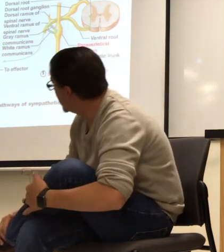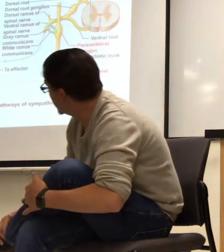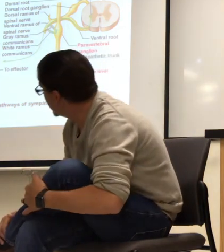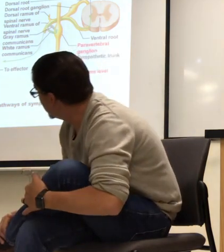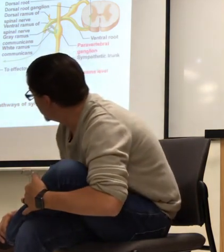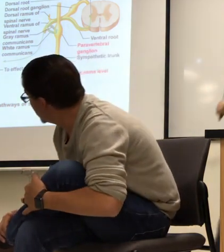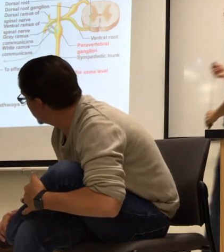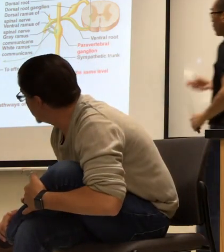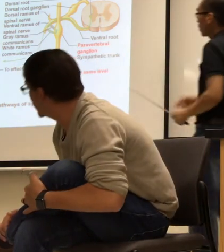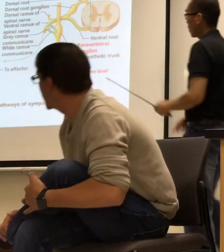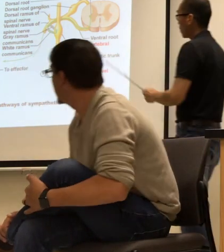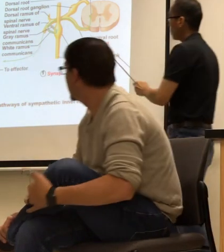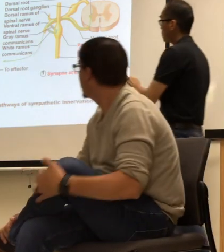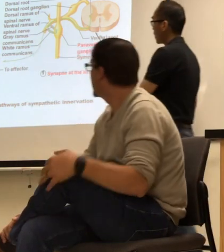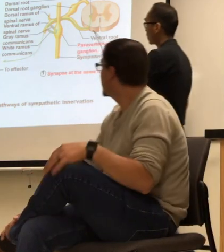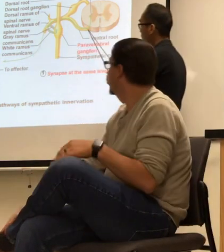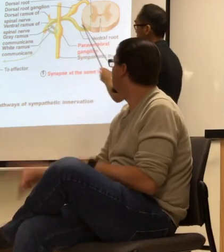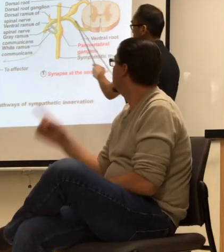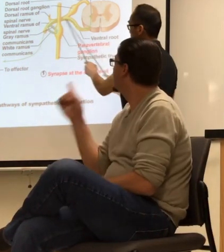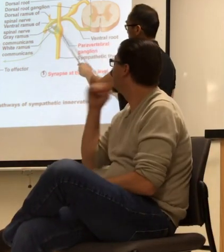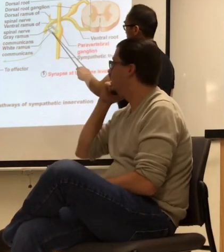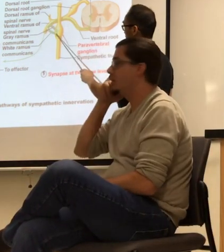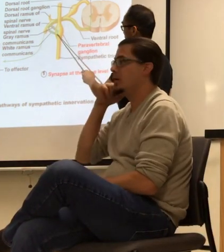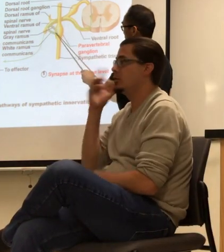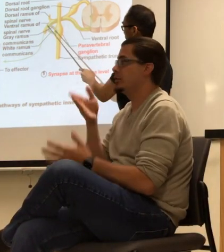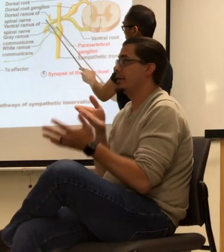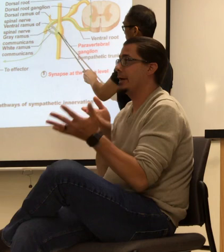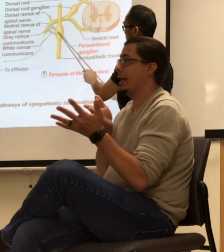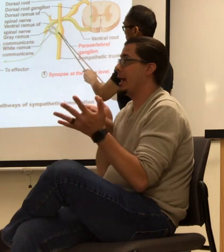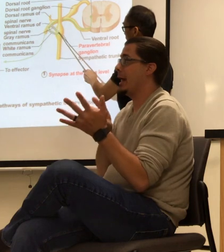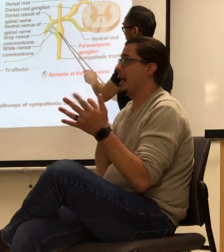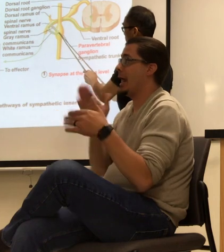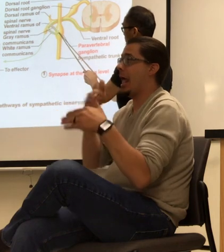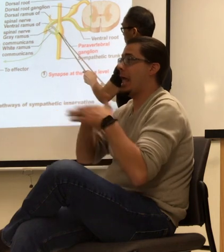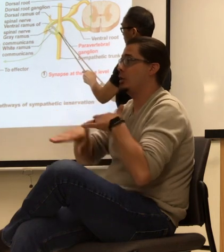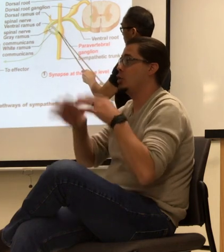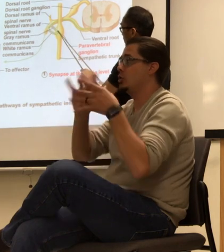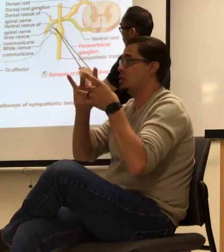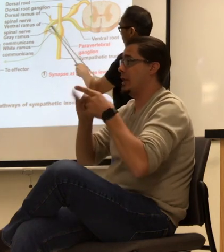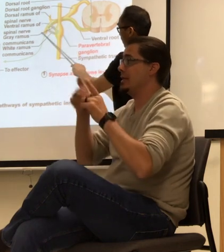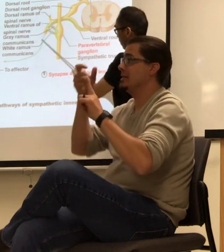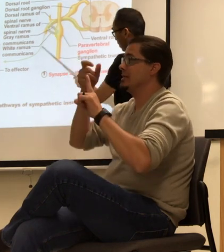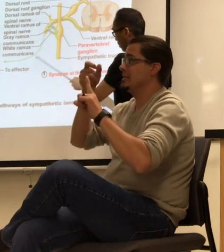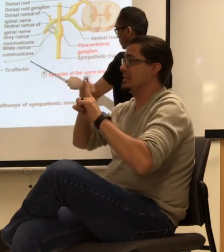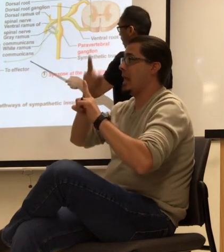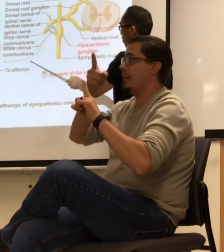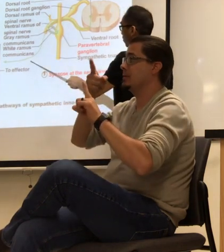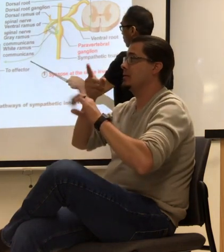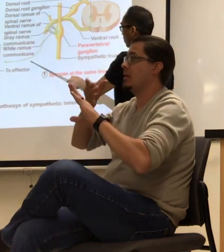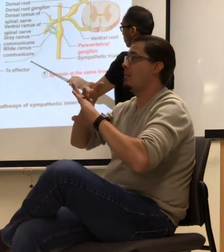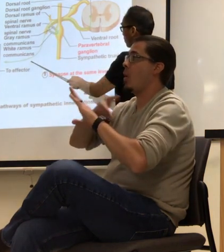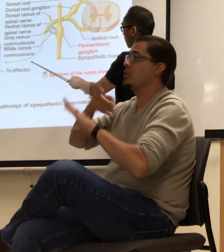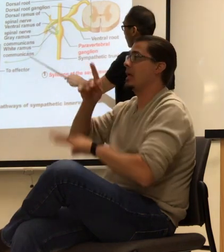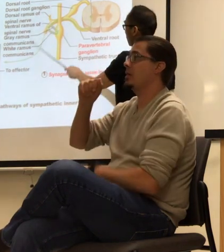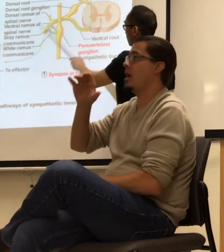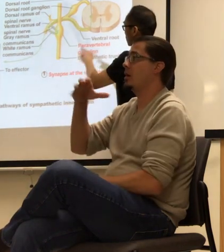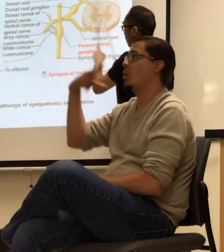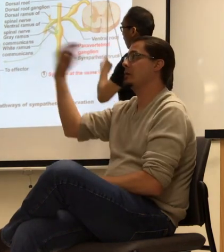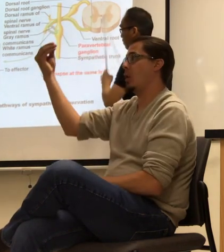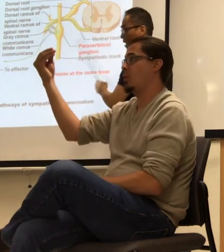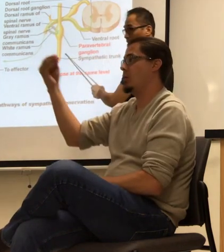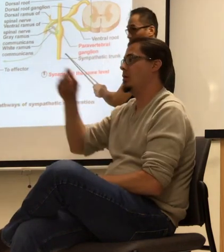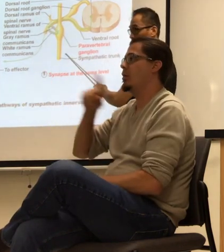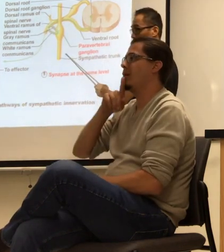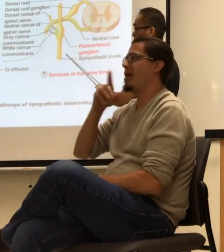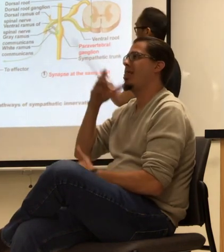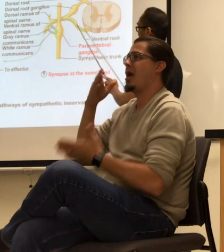is this first example where you just enter the chain, synapse, and the postganglion goes out, okay? But there's a